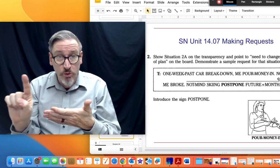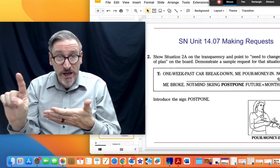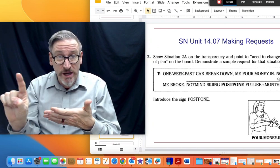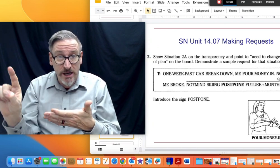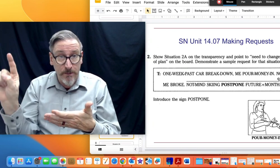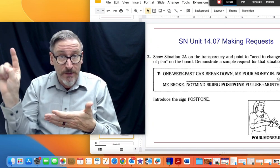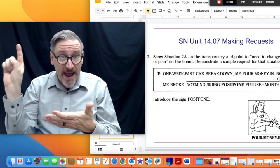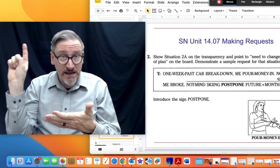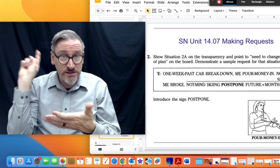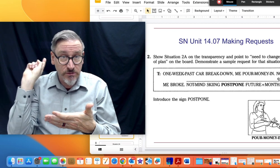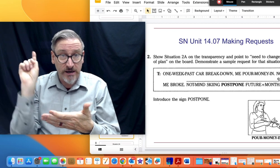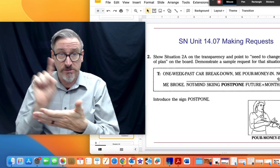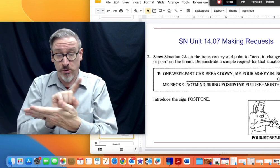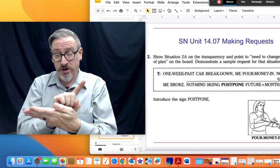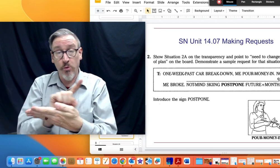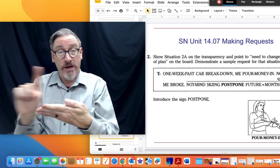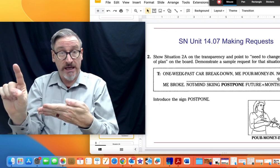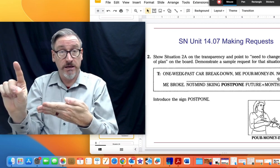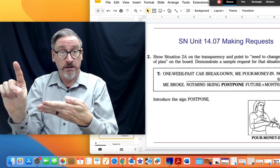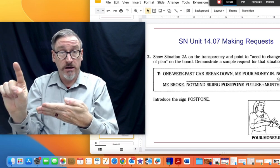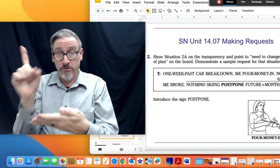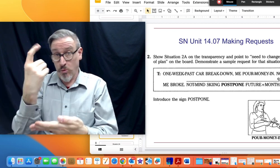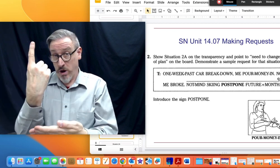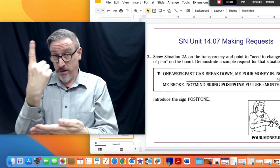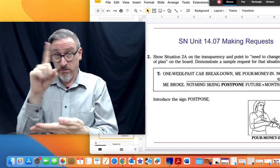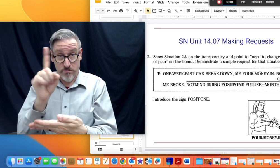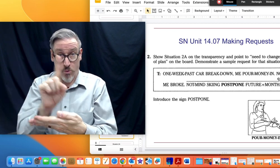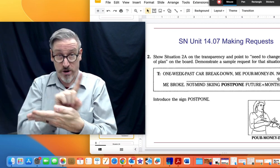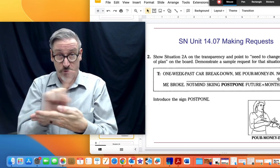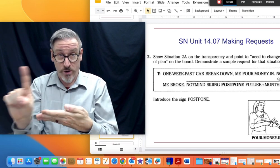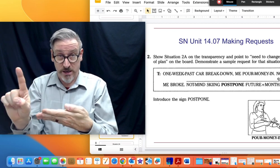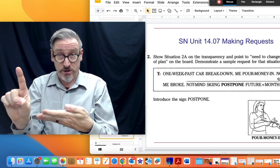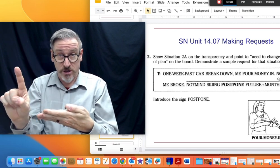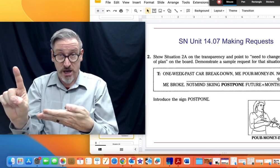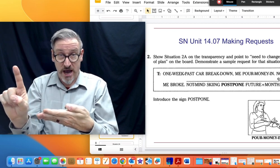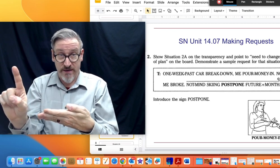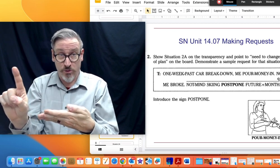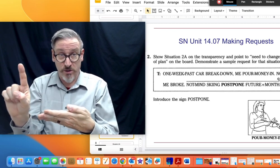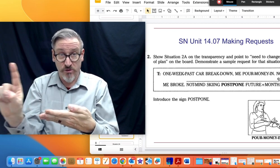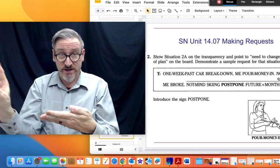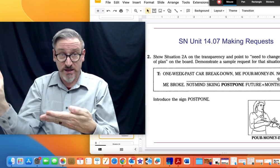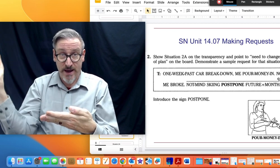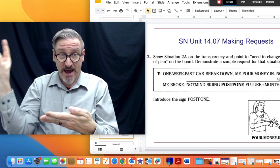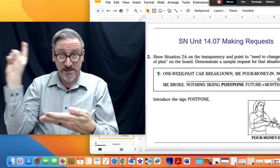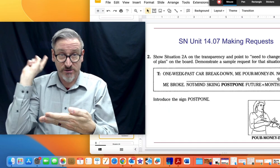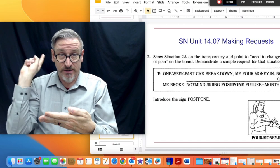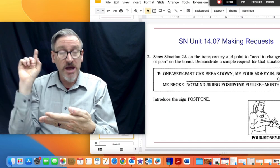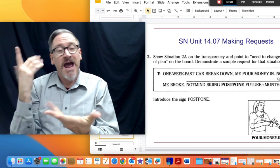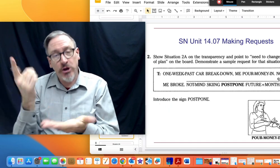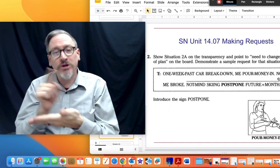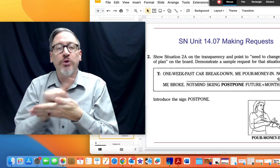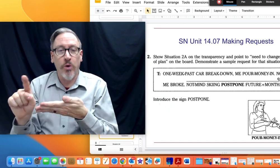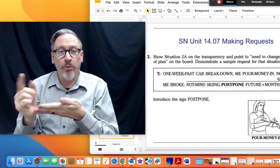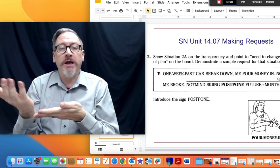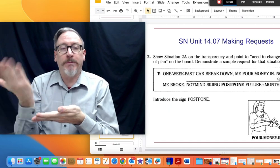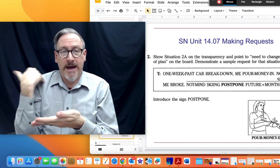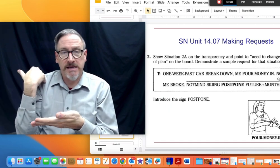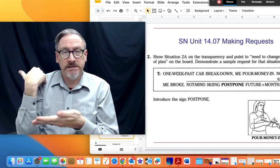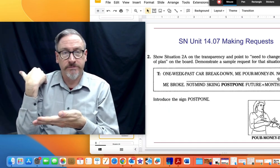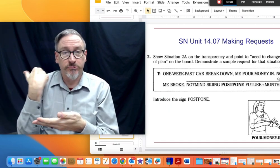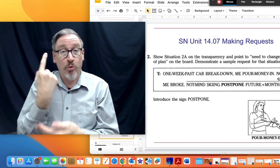1 week past, right? So we know week, one week, and then we're going to move it to the past, right? You can do 1